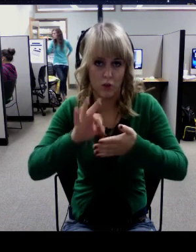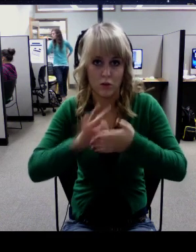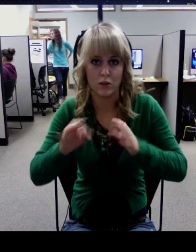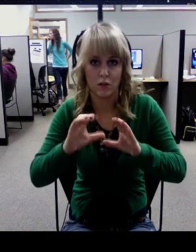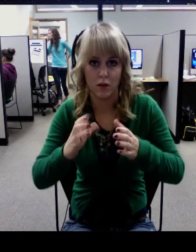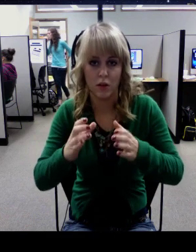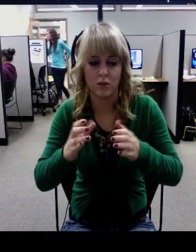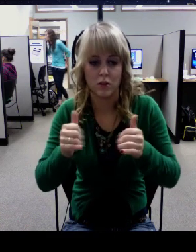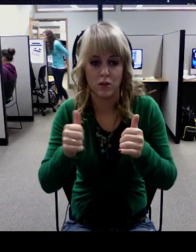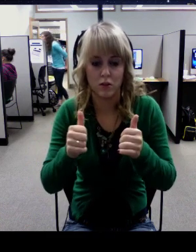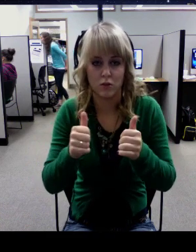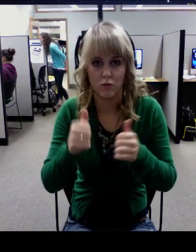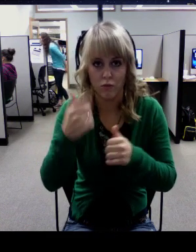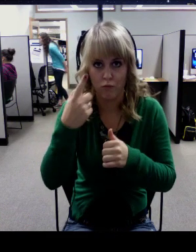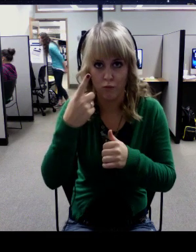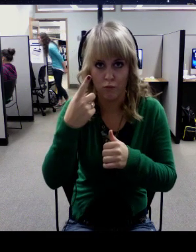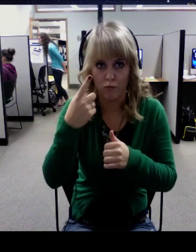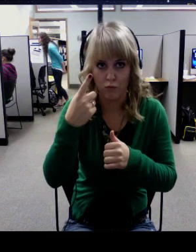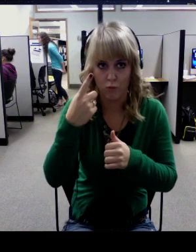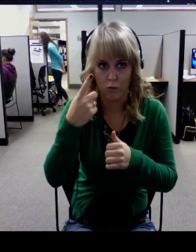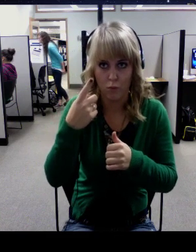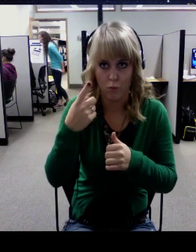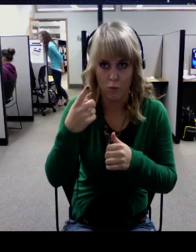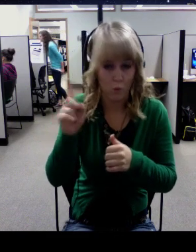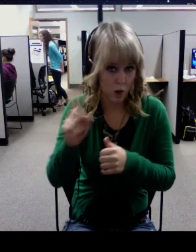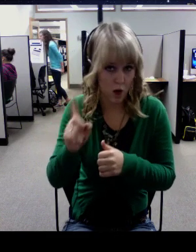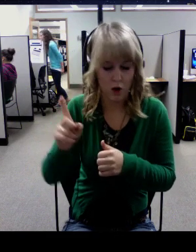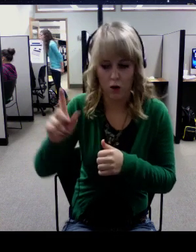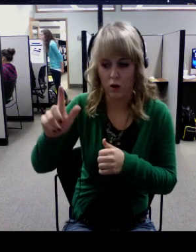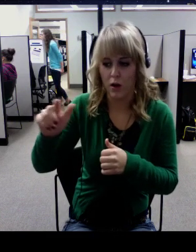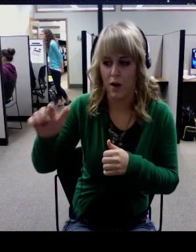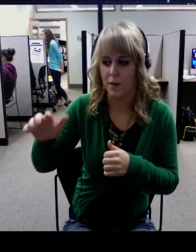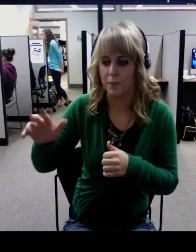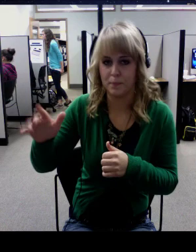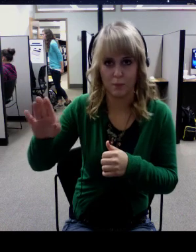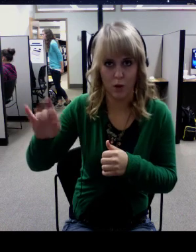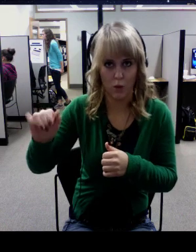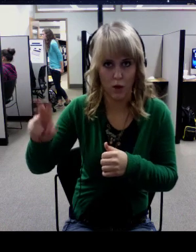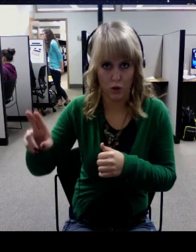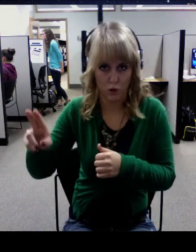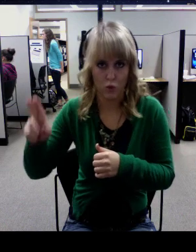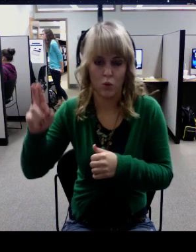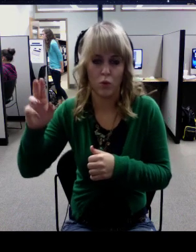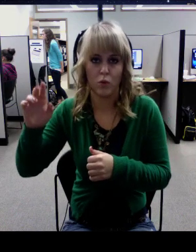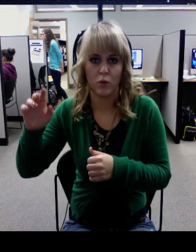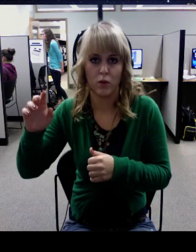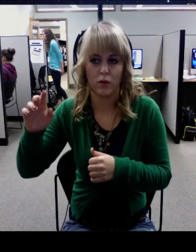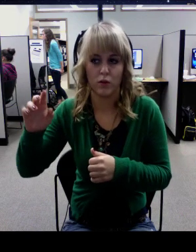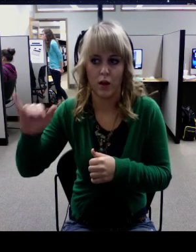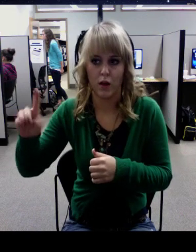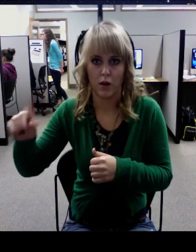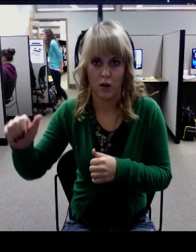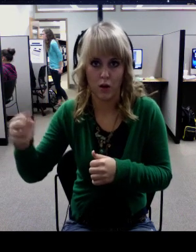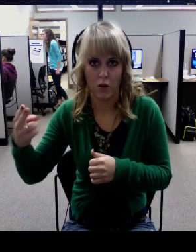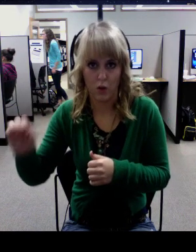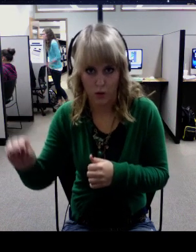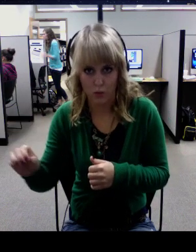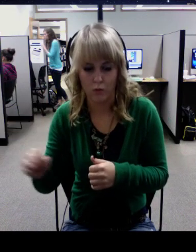Provo, Utah, and went to Brigham Young University, also majoring in accounting. I have worked as